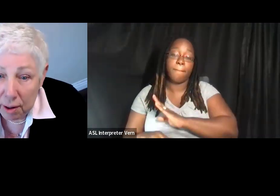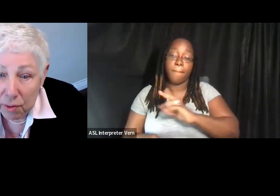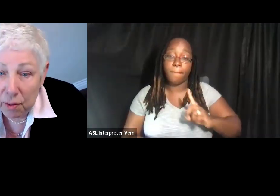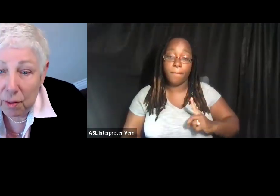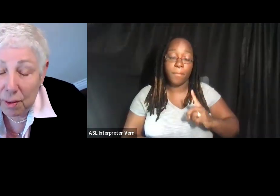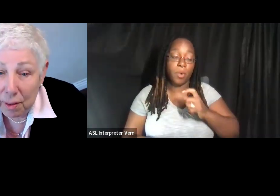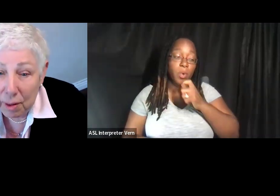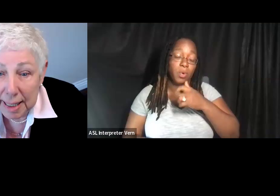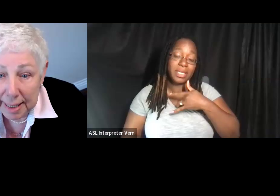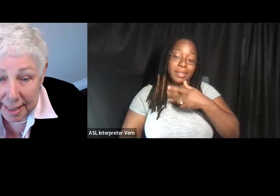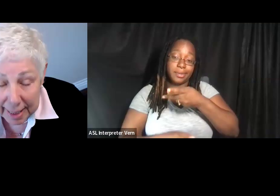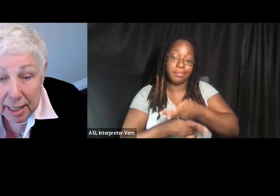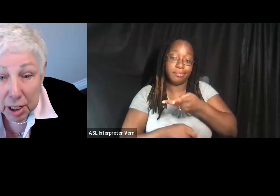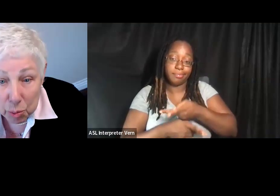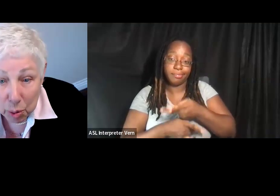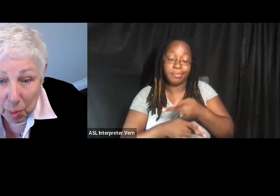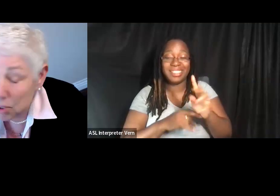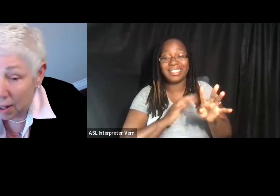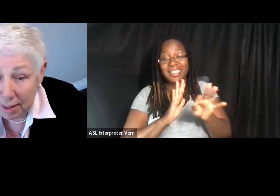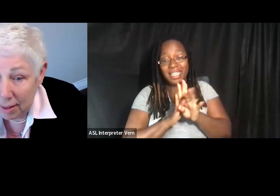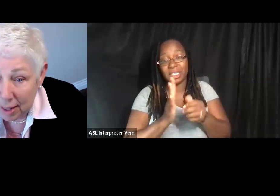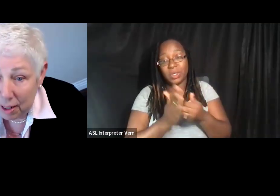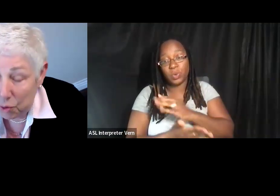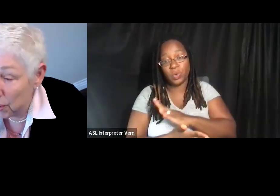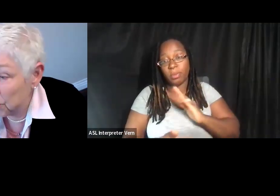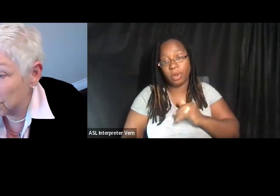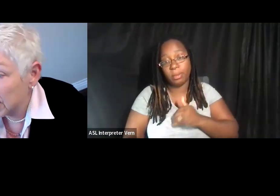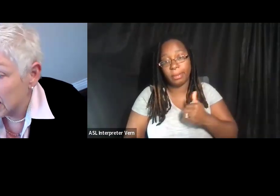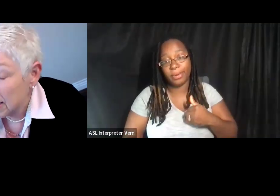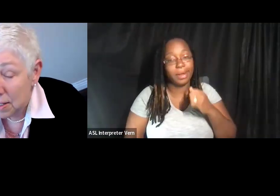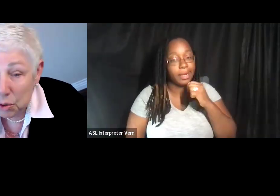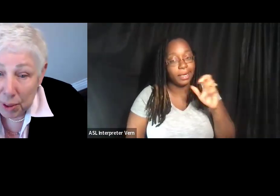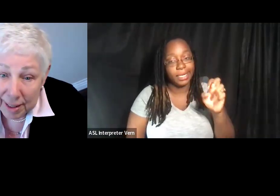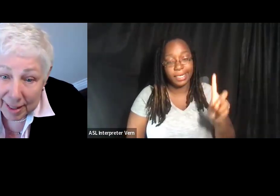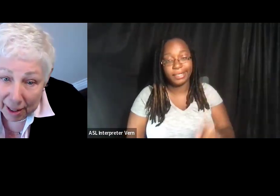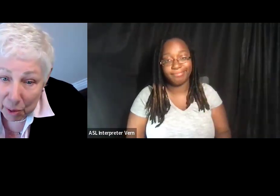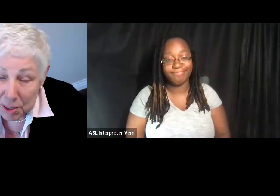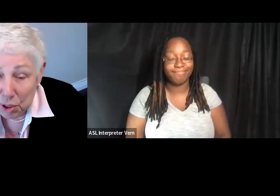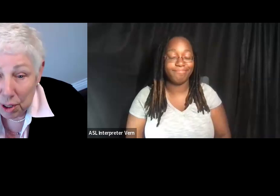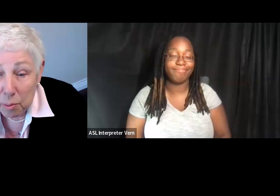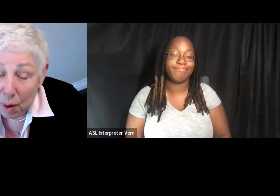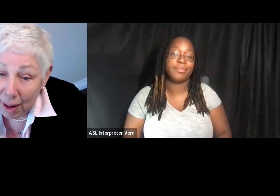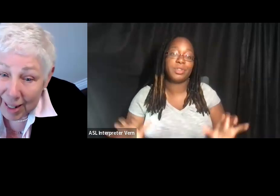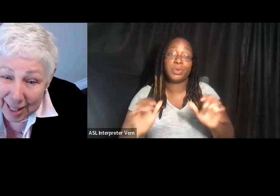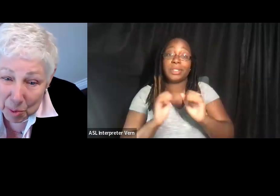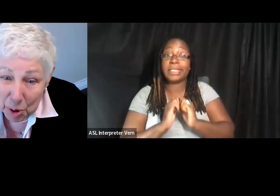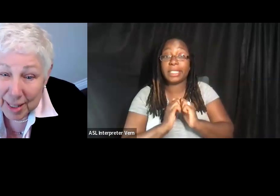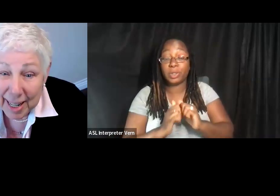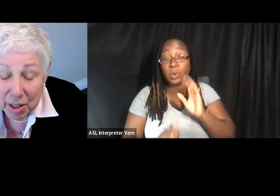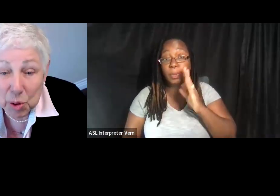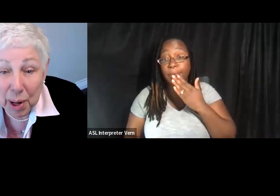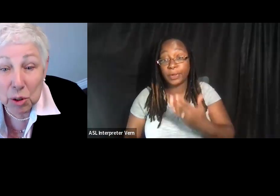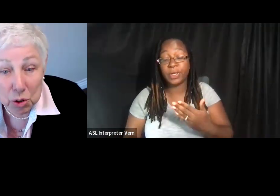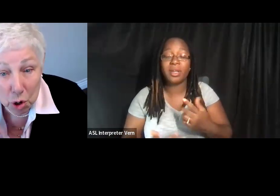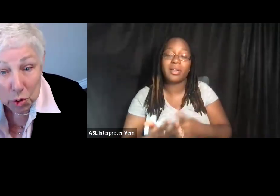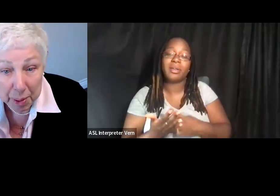charge of selecting new board members, not the executive director. So doing it together is a lot of times your